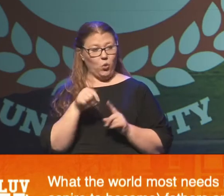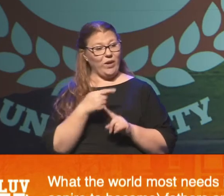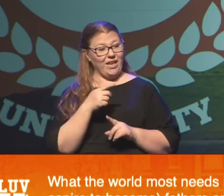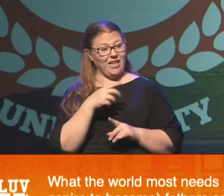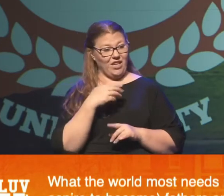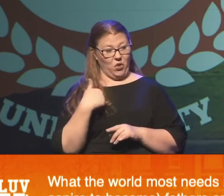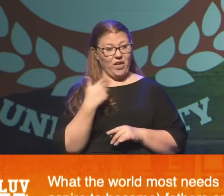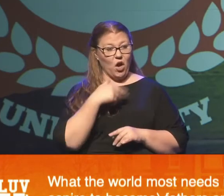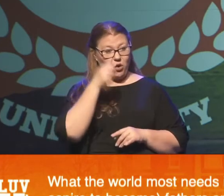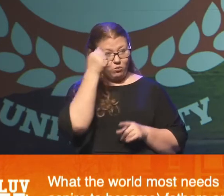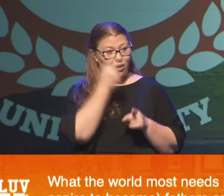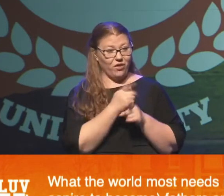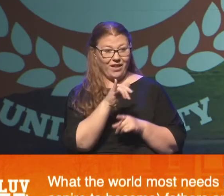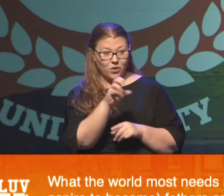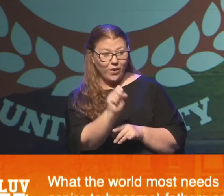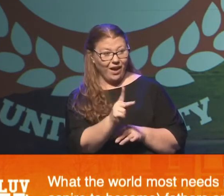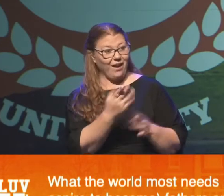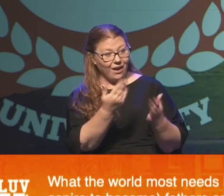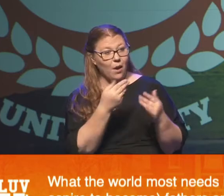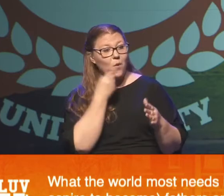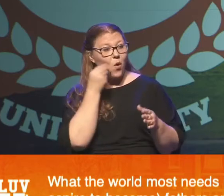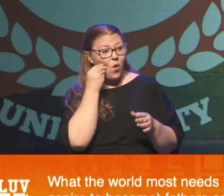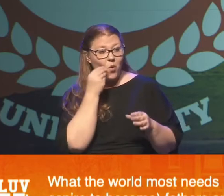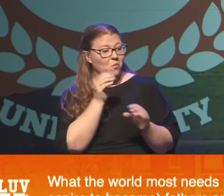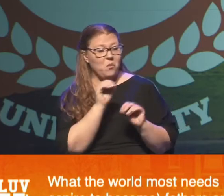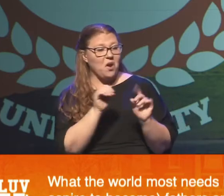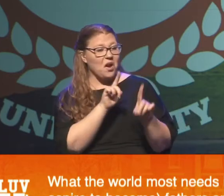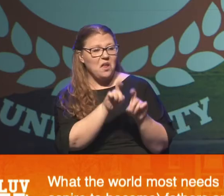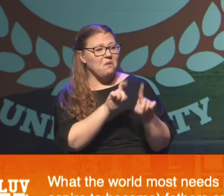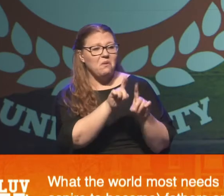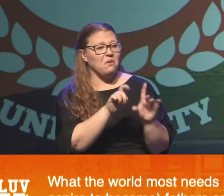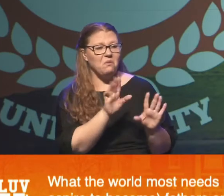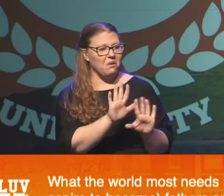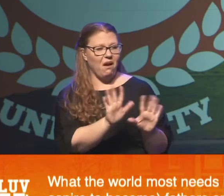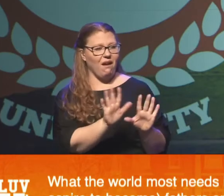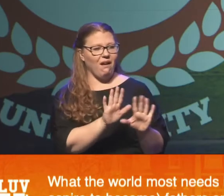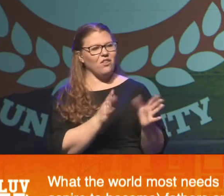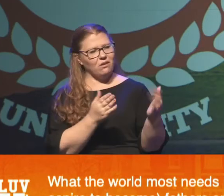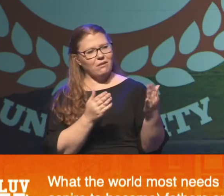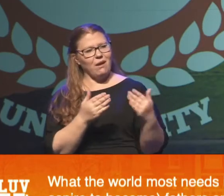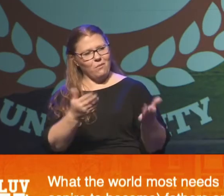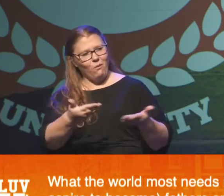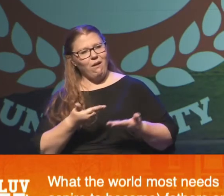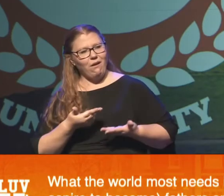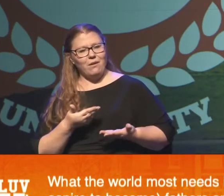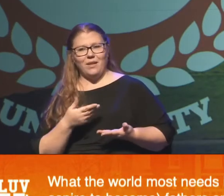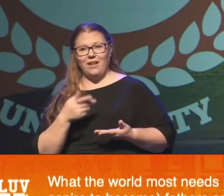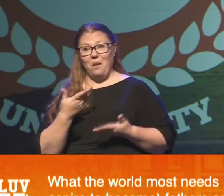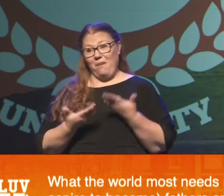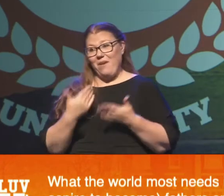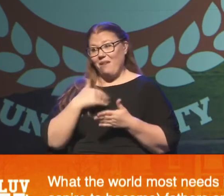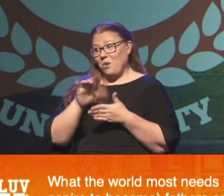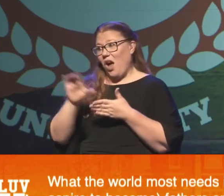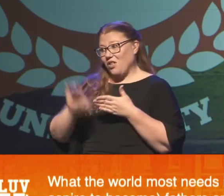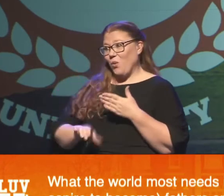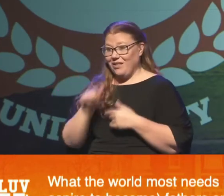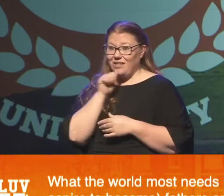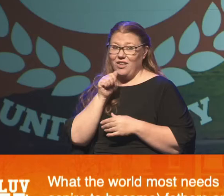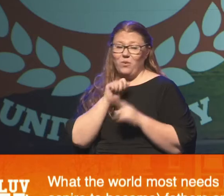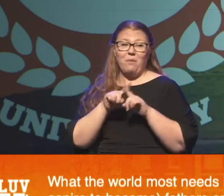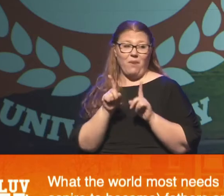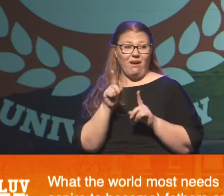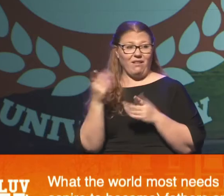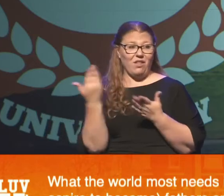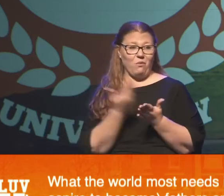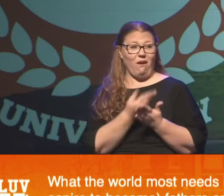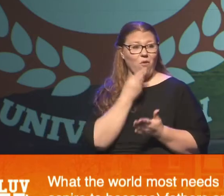right. Come home, no questions asked. You might have some consequences to deal with, but you're home. We'll